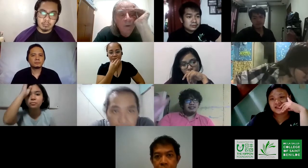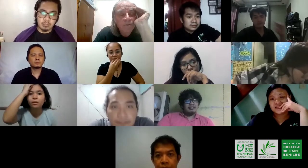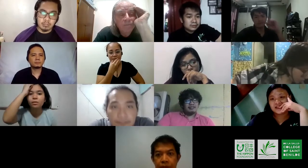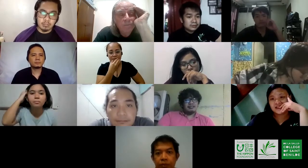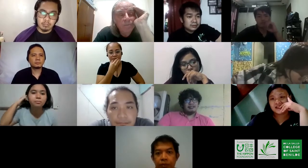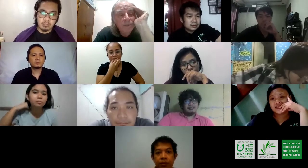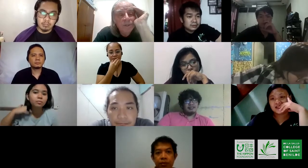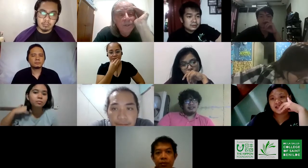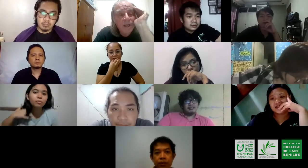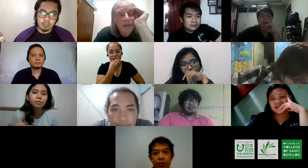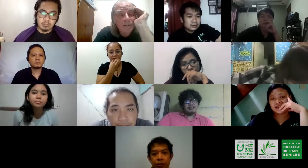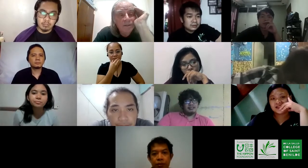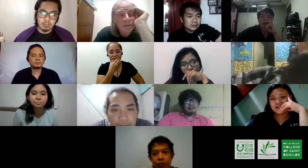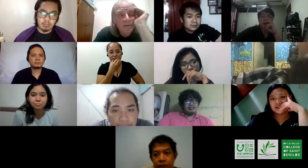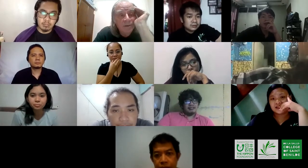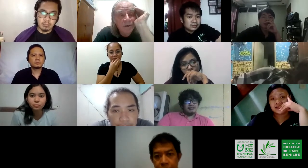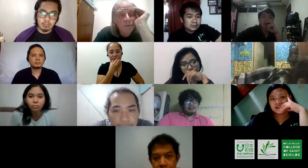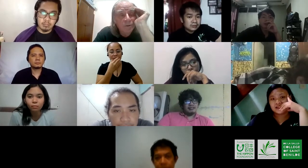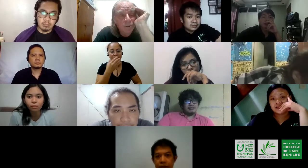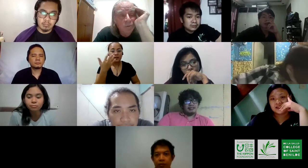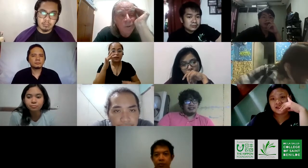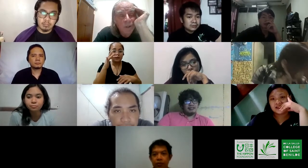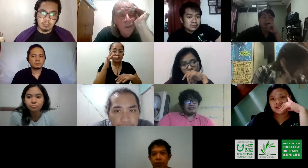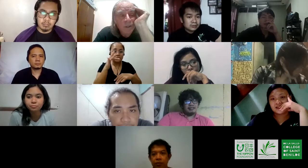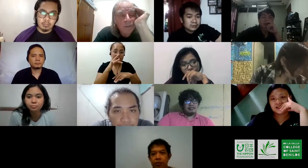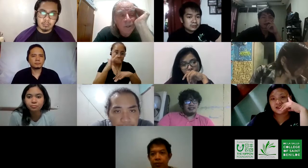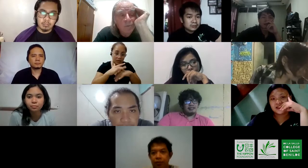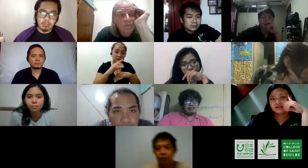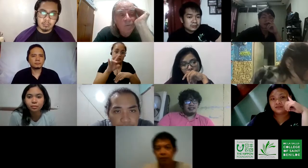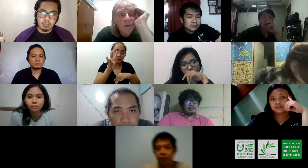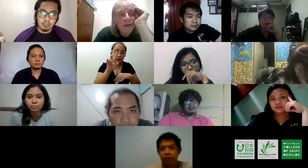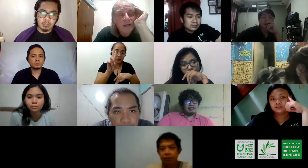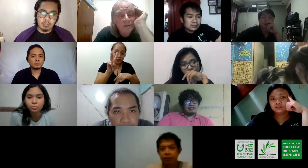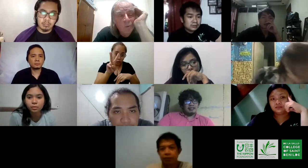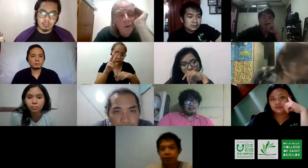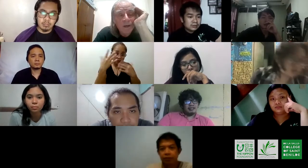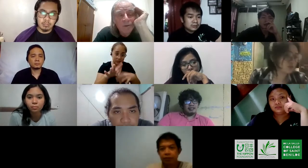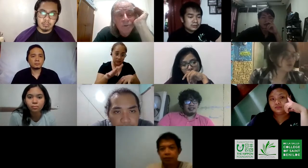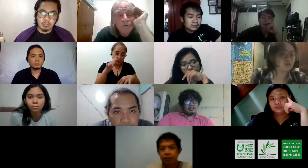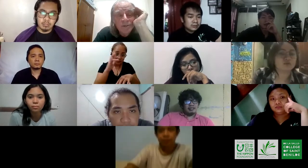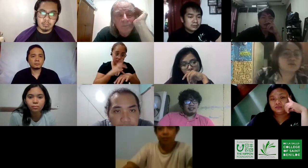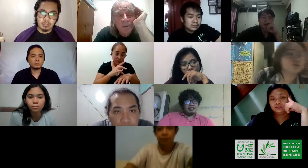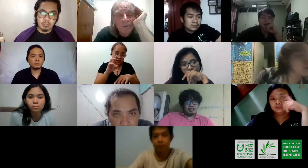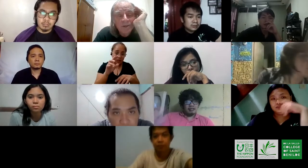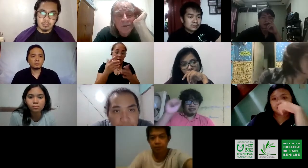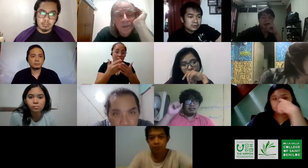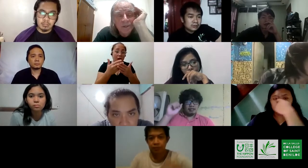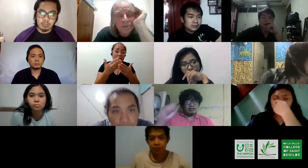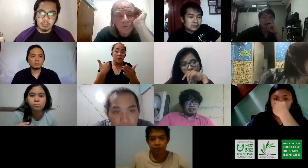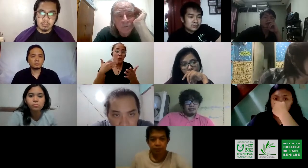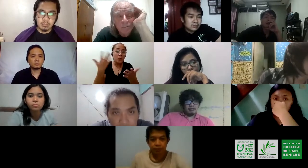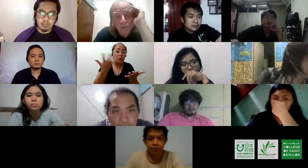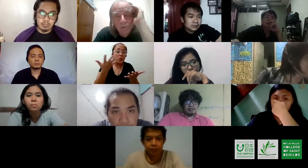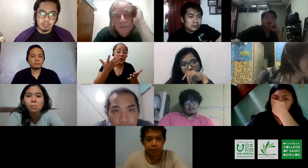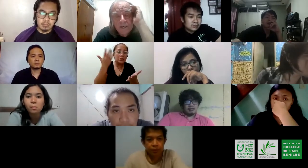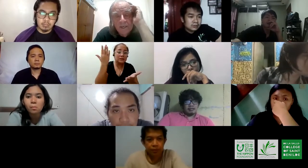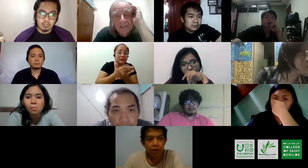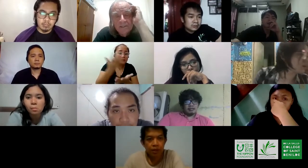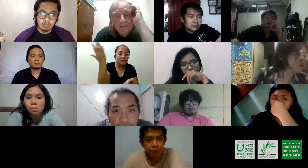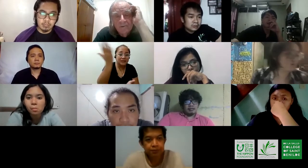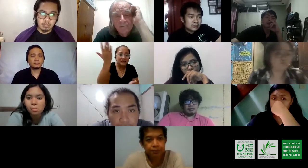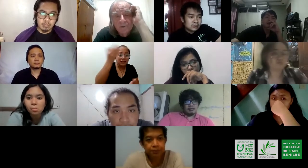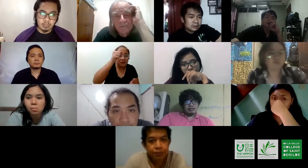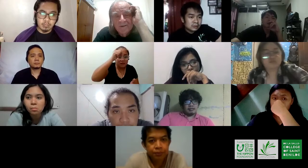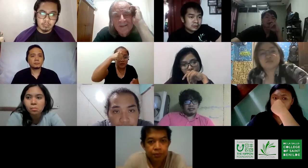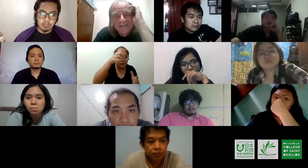we went to slide 72. So before that, where did you stop your presentation? Who was the